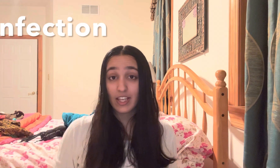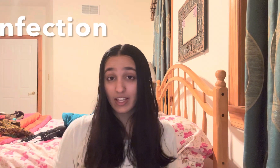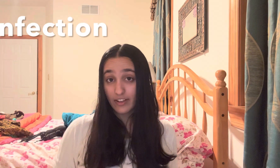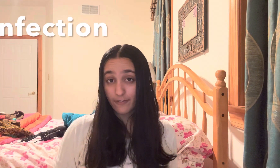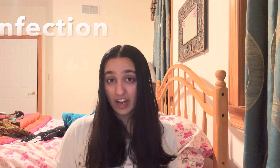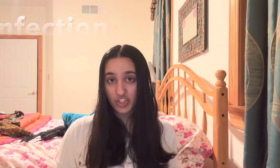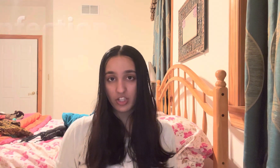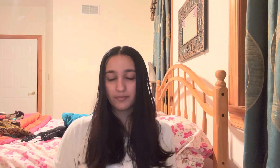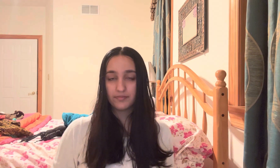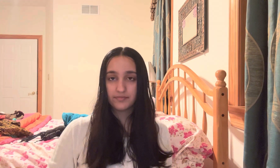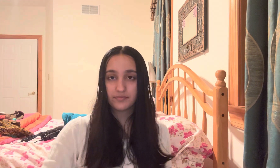Infection.